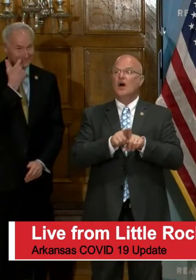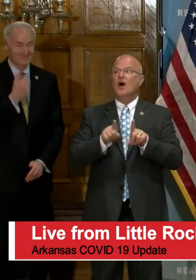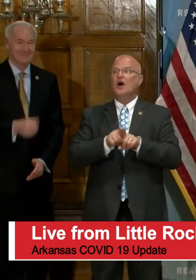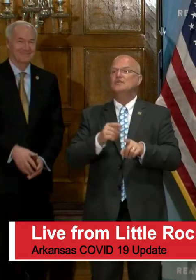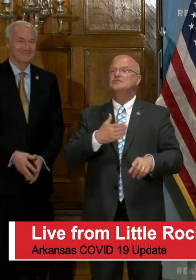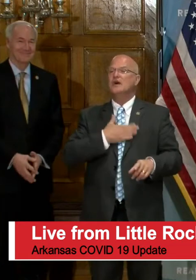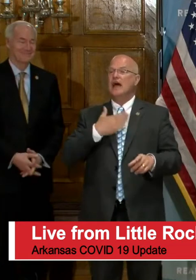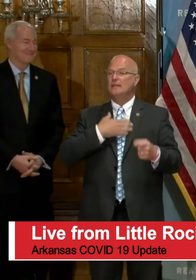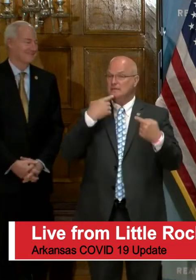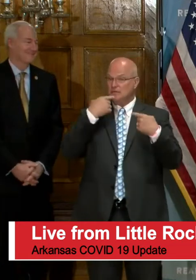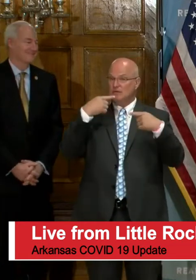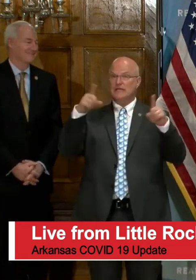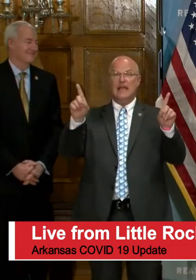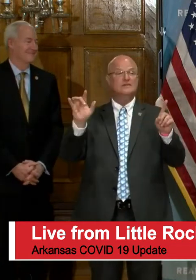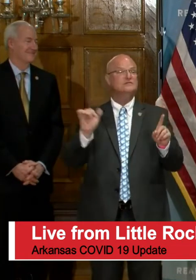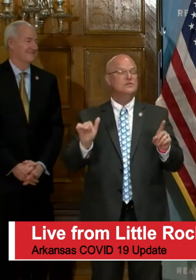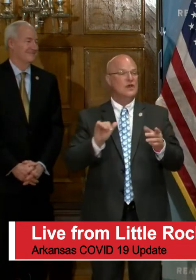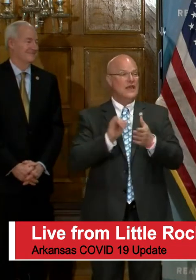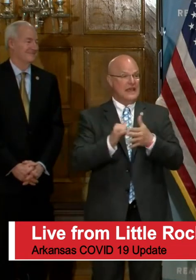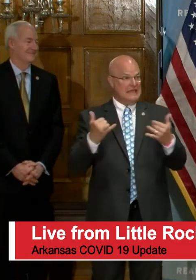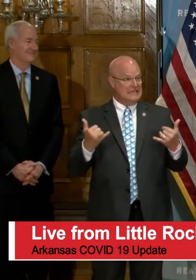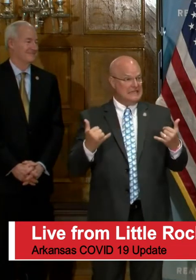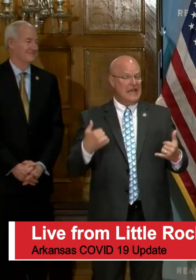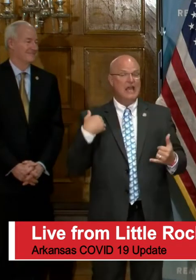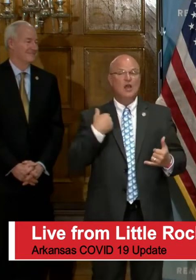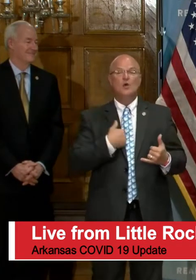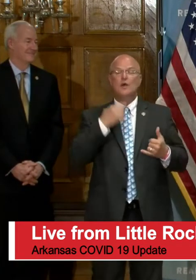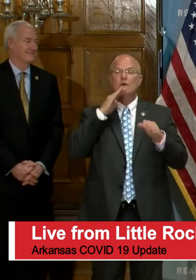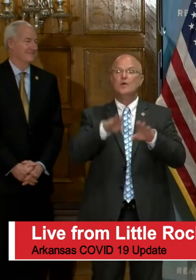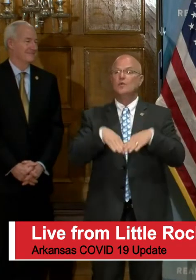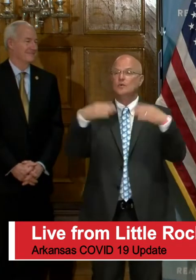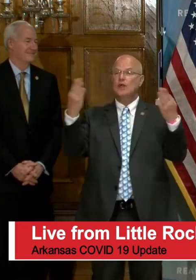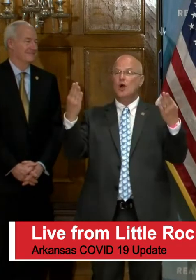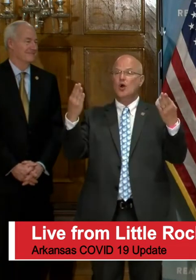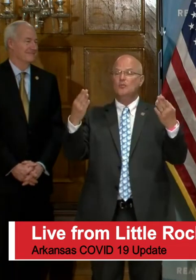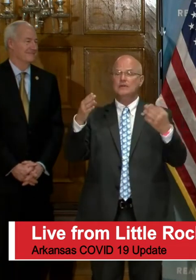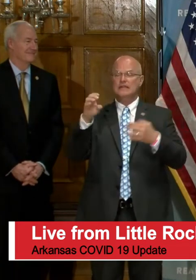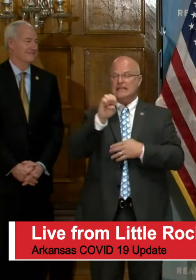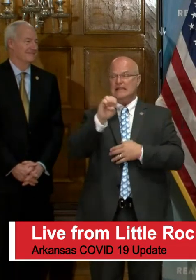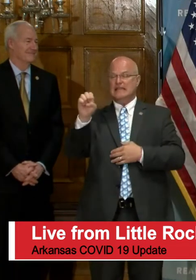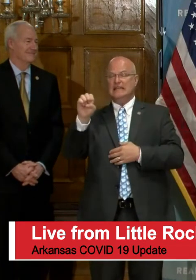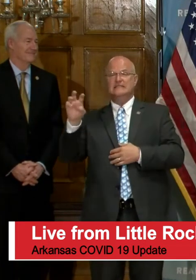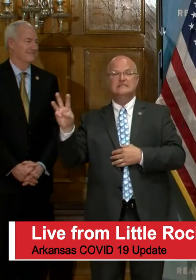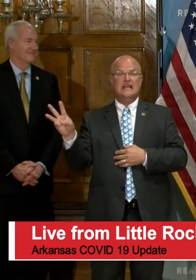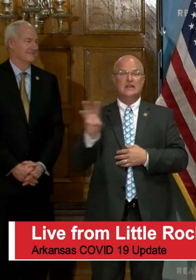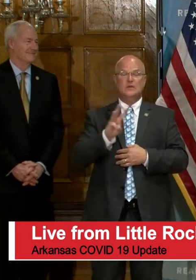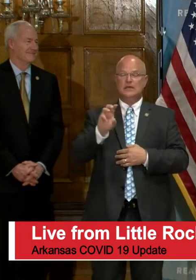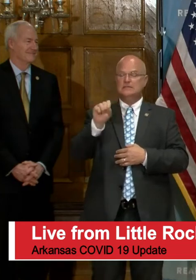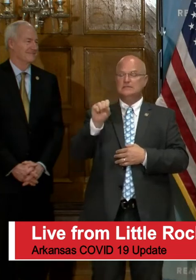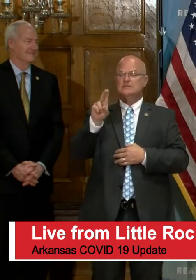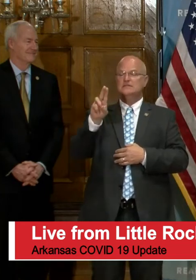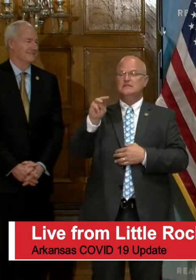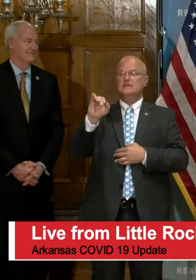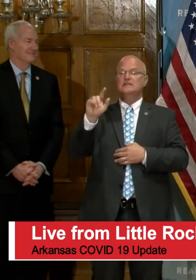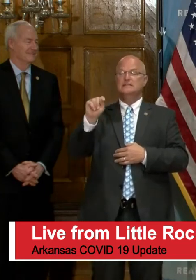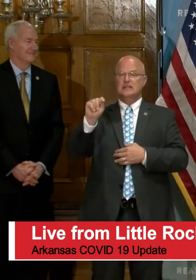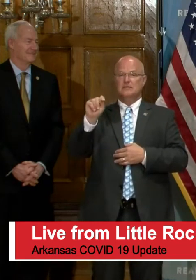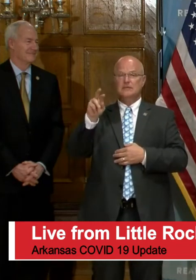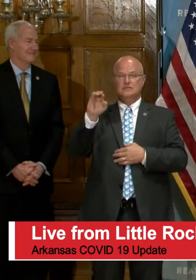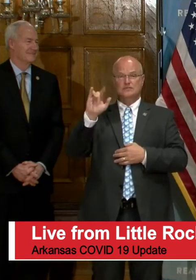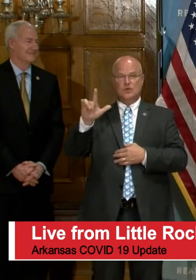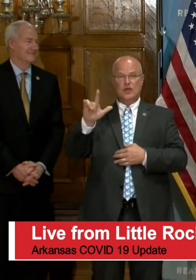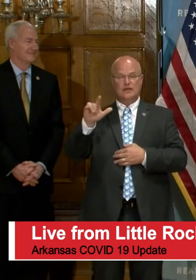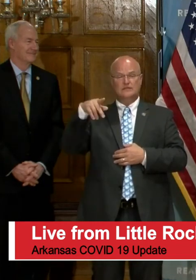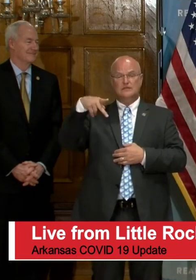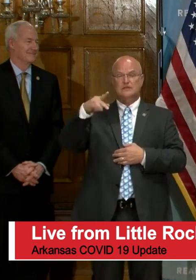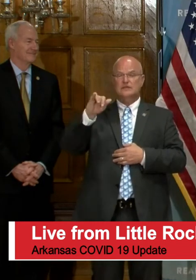very happy to announce that today we will reopen the East and West Summit Trails at Pinnacle Mountain